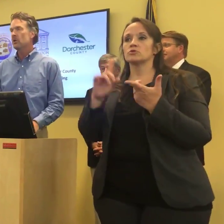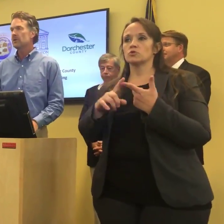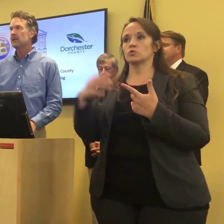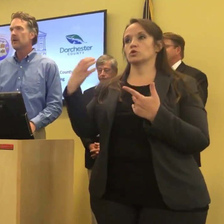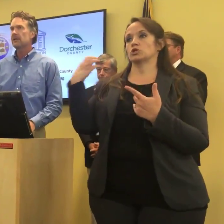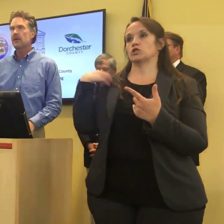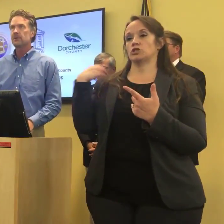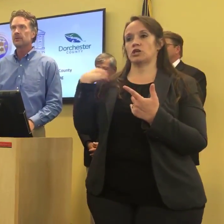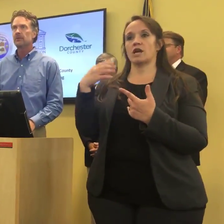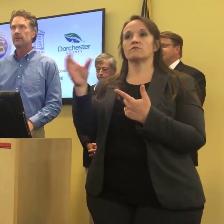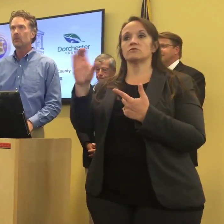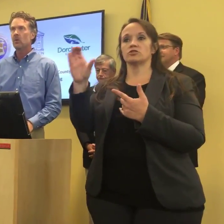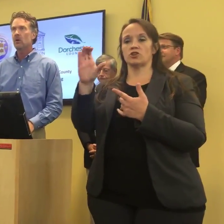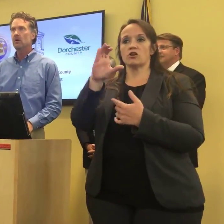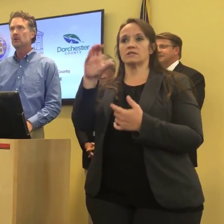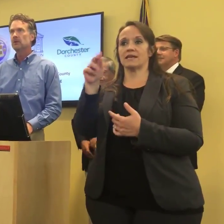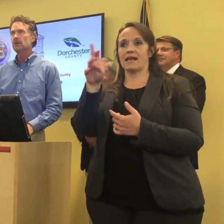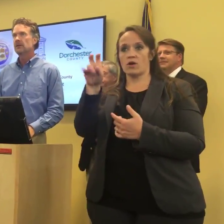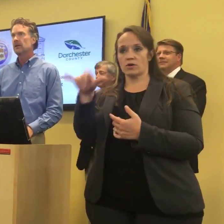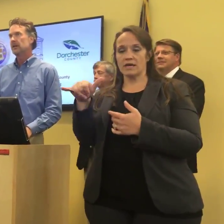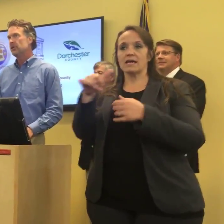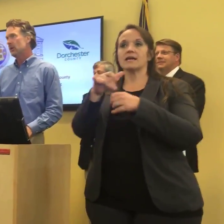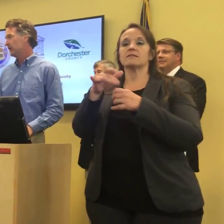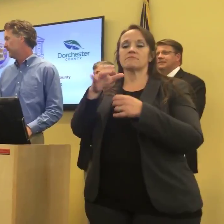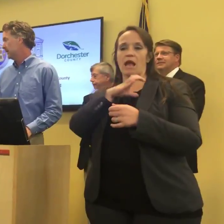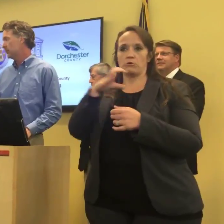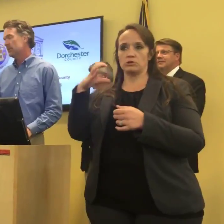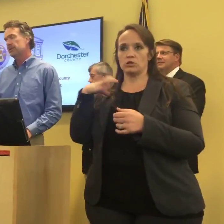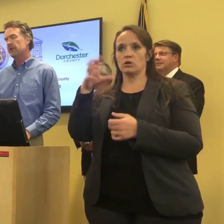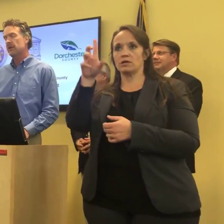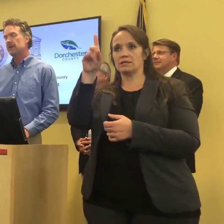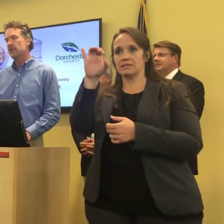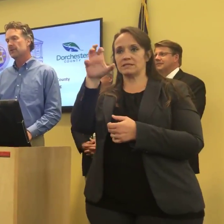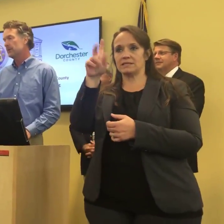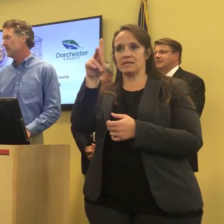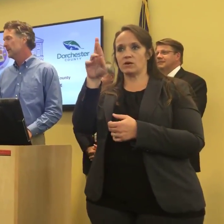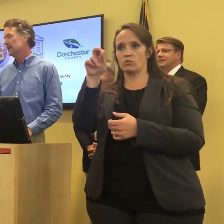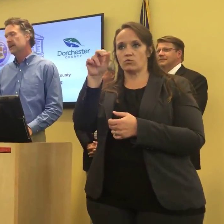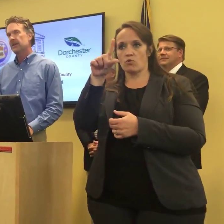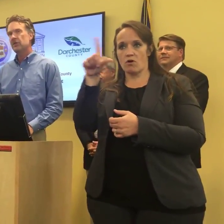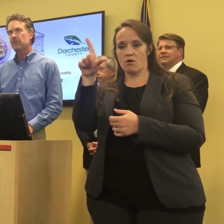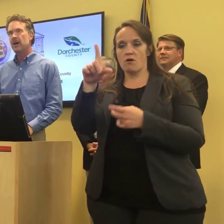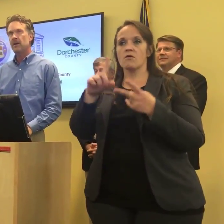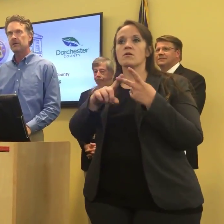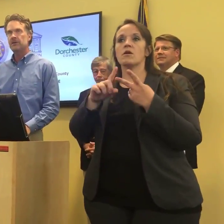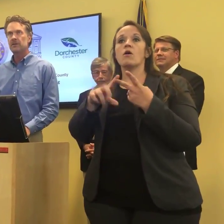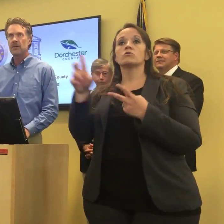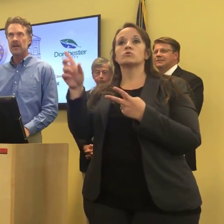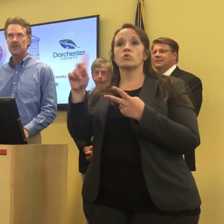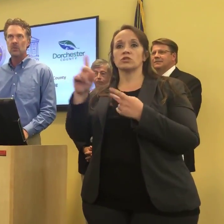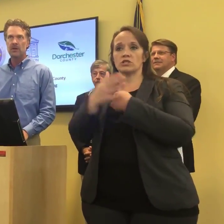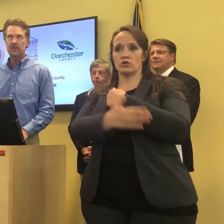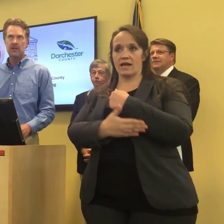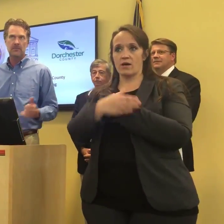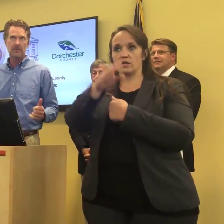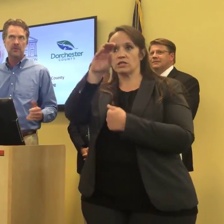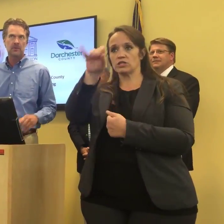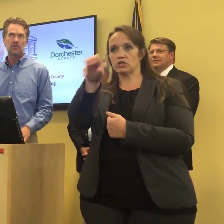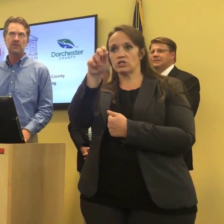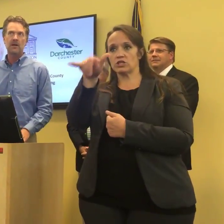Chair of Charleston County Council, Vic Rawl, Chair of Dorchester County Council, Jay Byers, as well